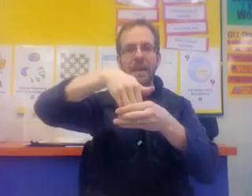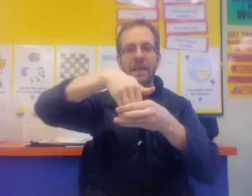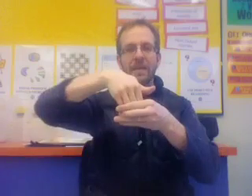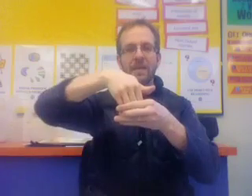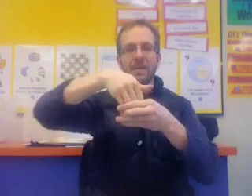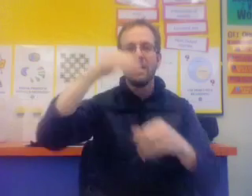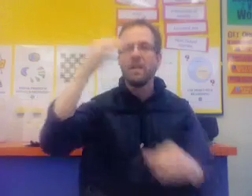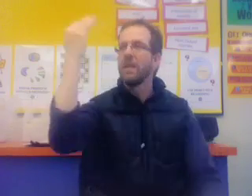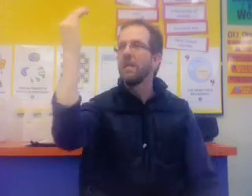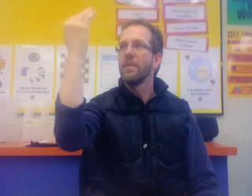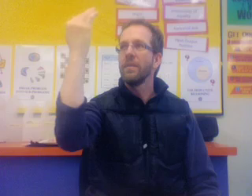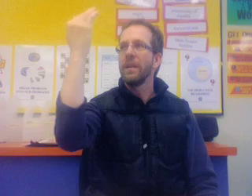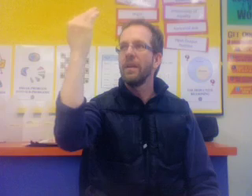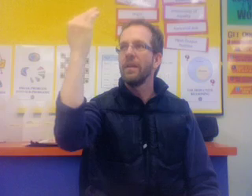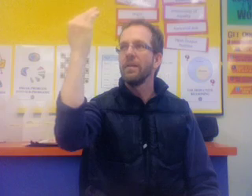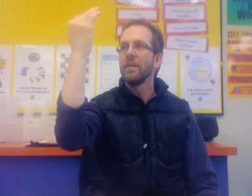in the mirror.